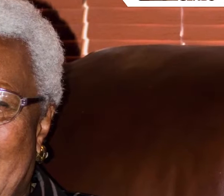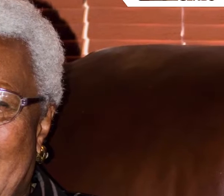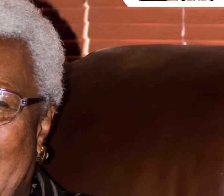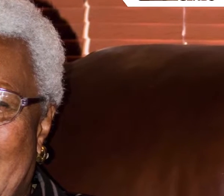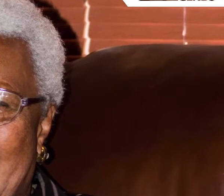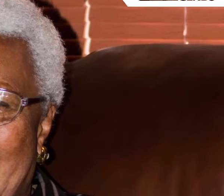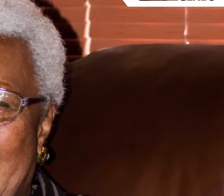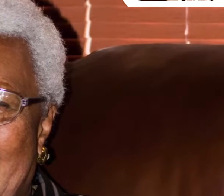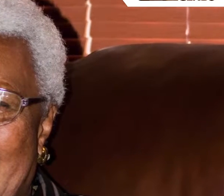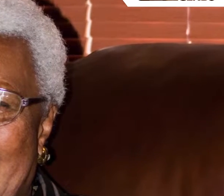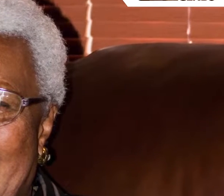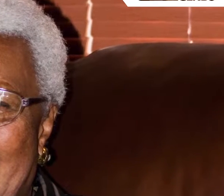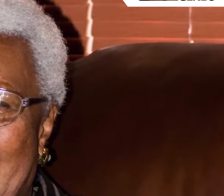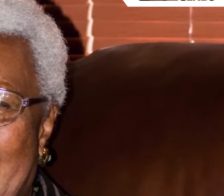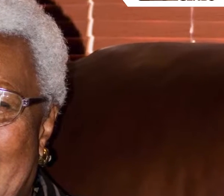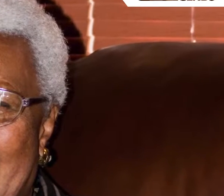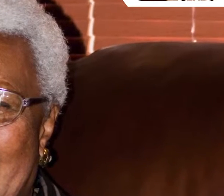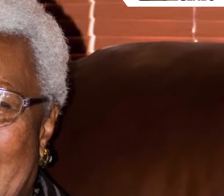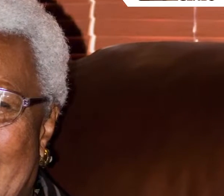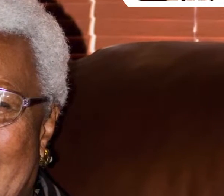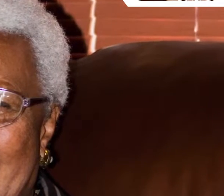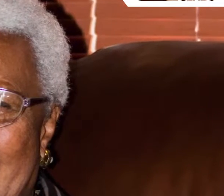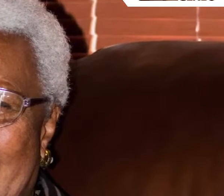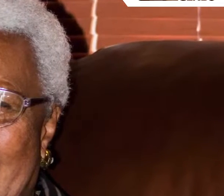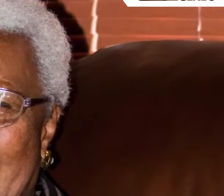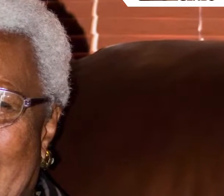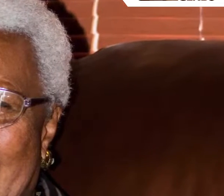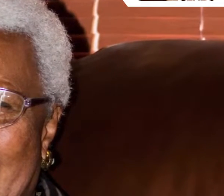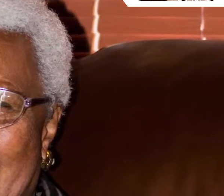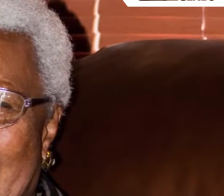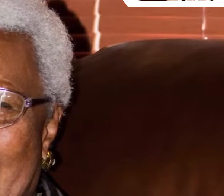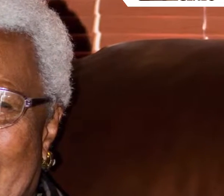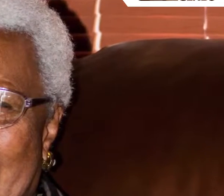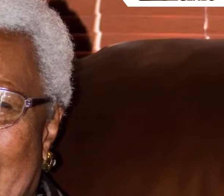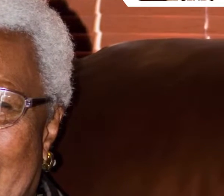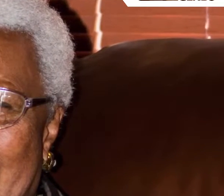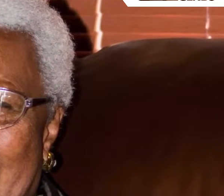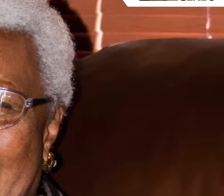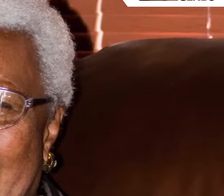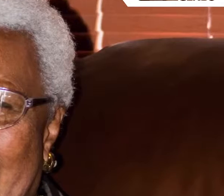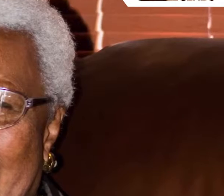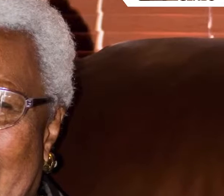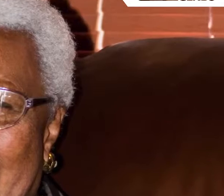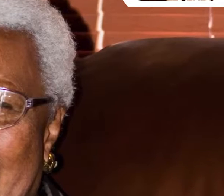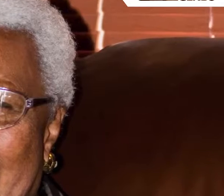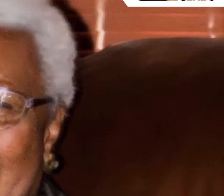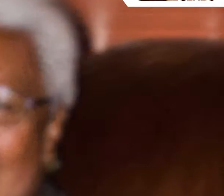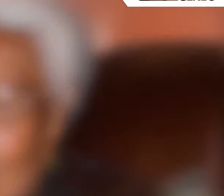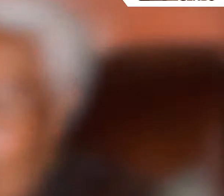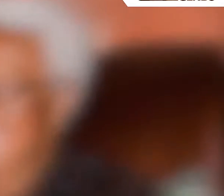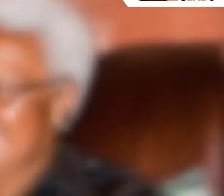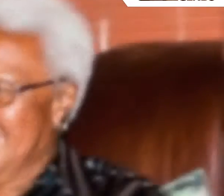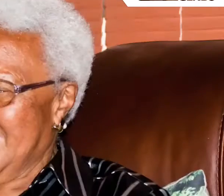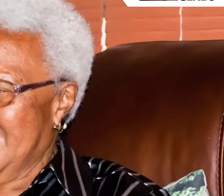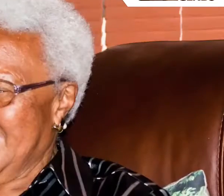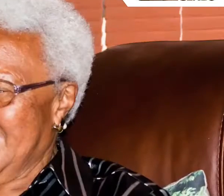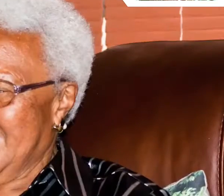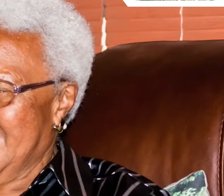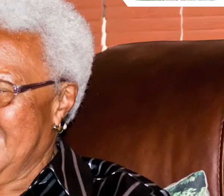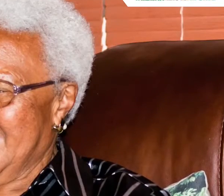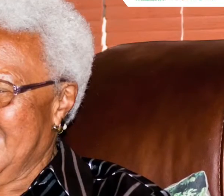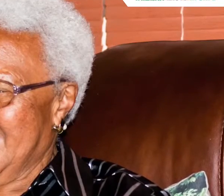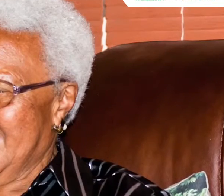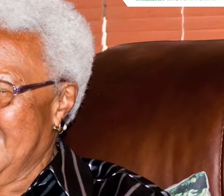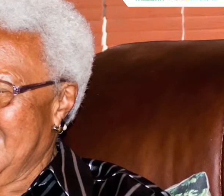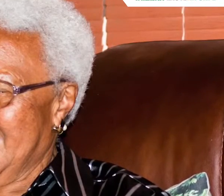of liberation for your people. This is your legacy, and we intend to keep it